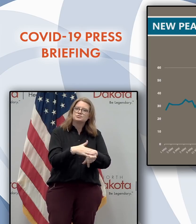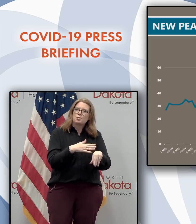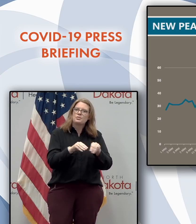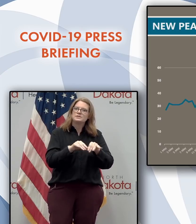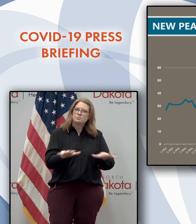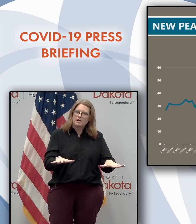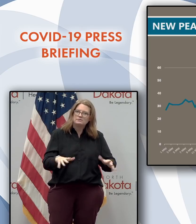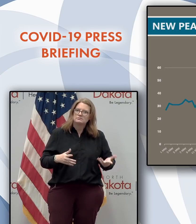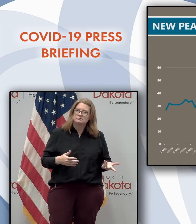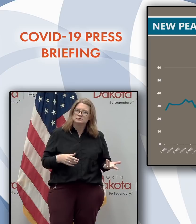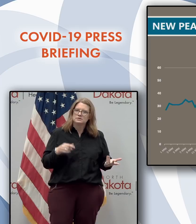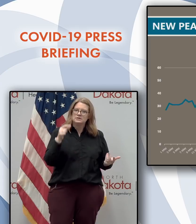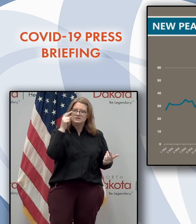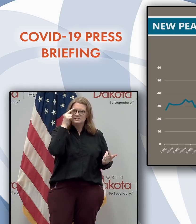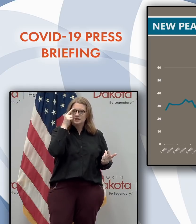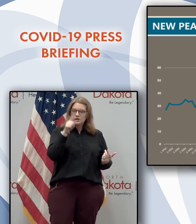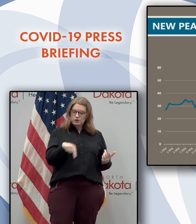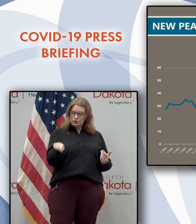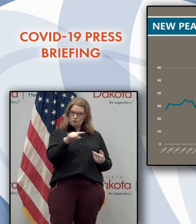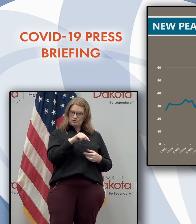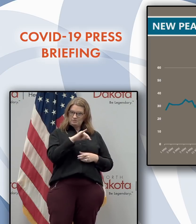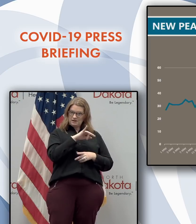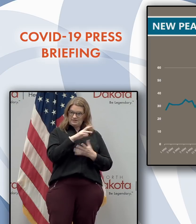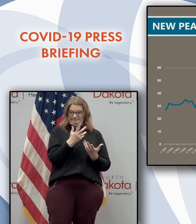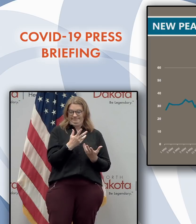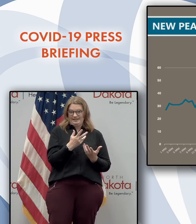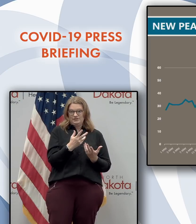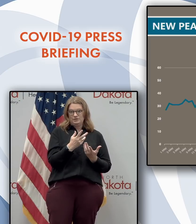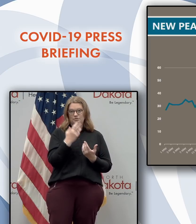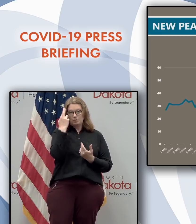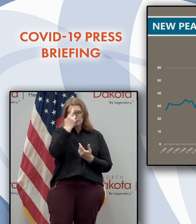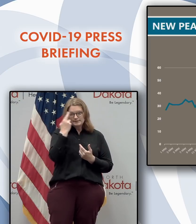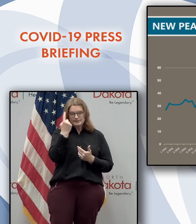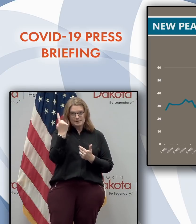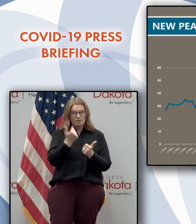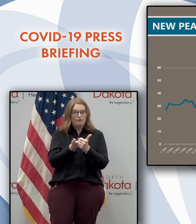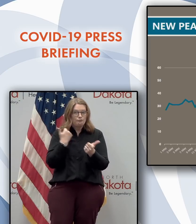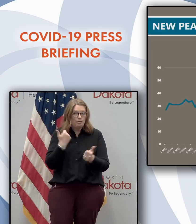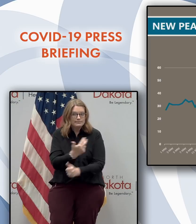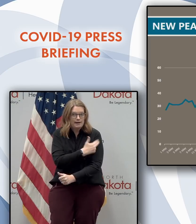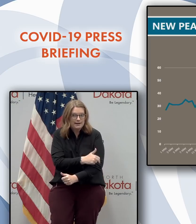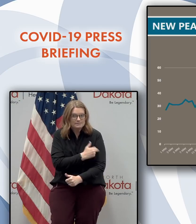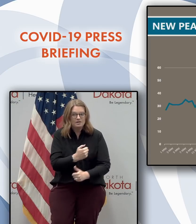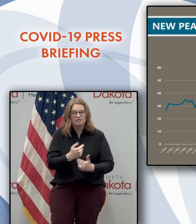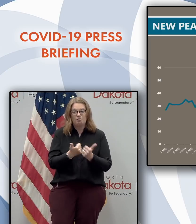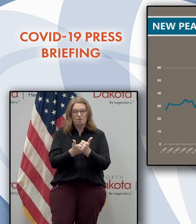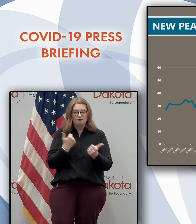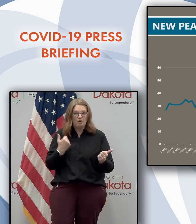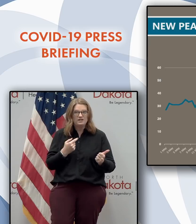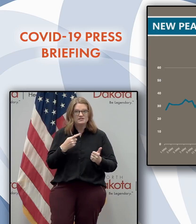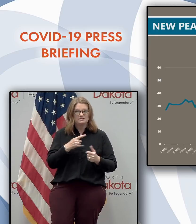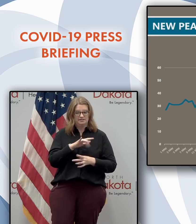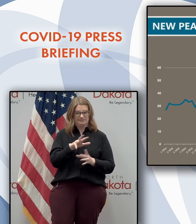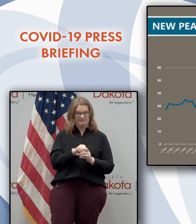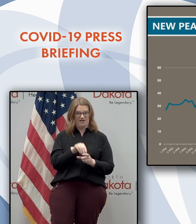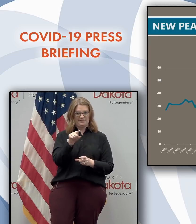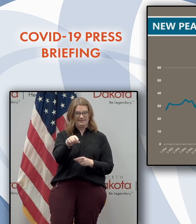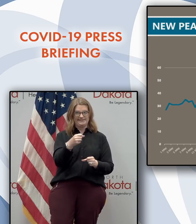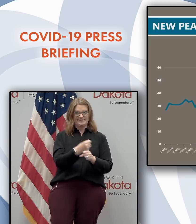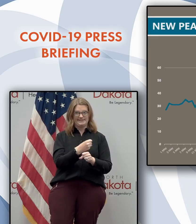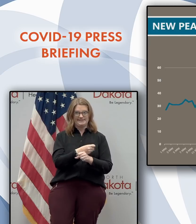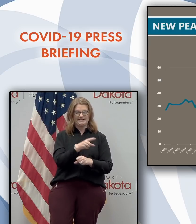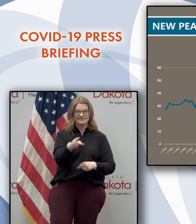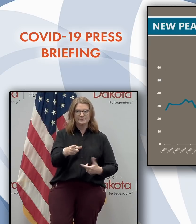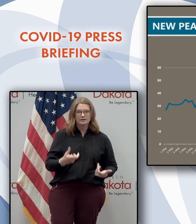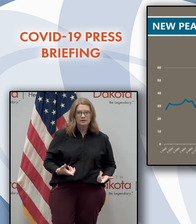because you could be part of the reason why someone stays out of the hospital and stays out of these statistics if we can help slow it down. And this is important.